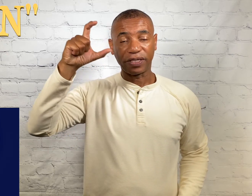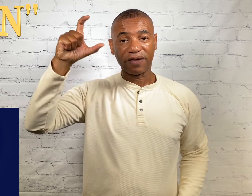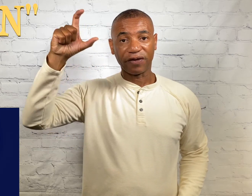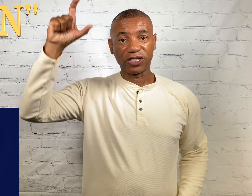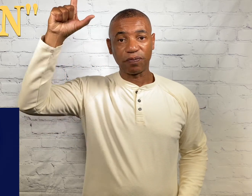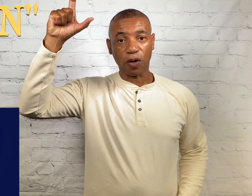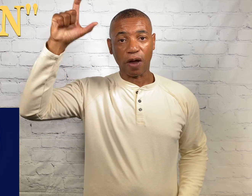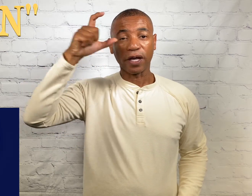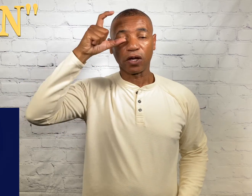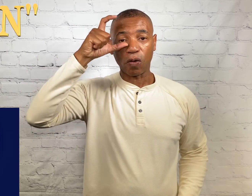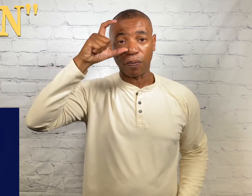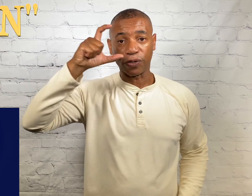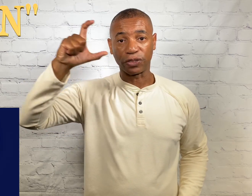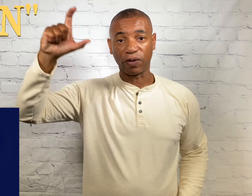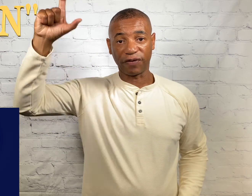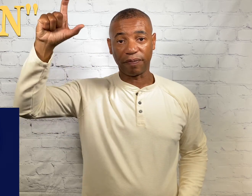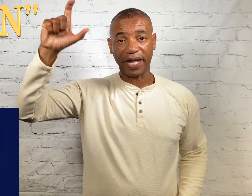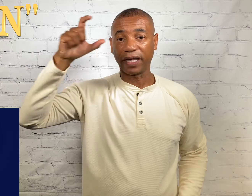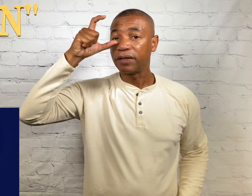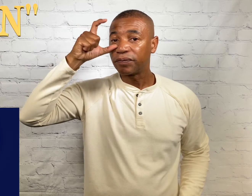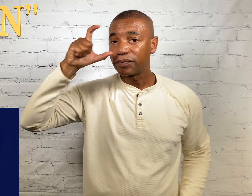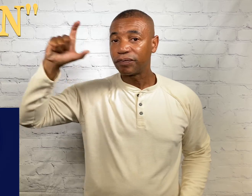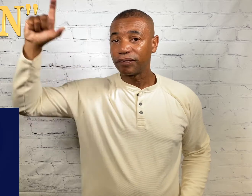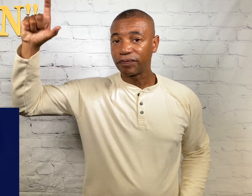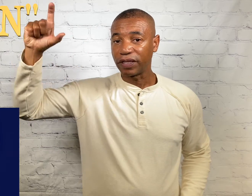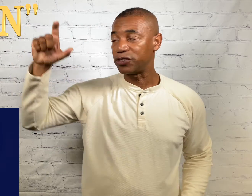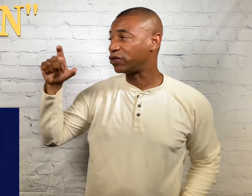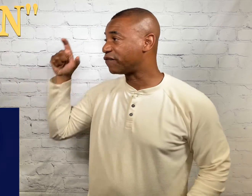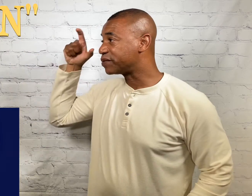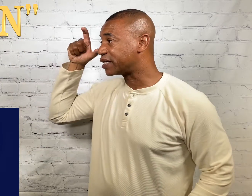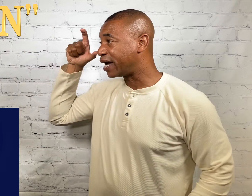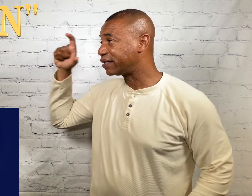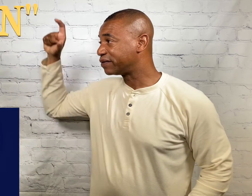very simple arc, go upwards and away from the body. Let me show you that from the side.